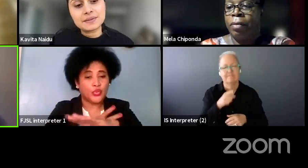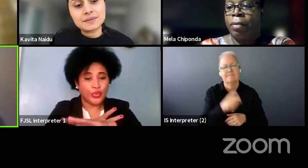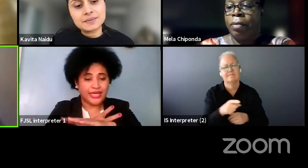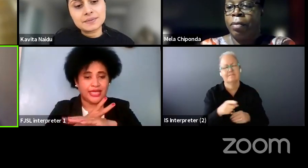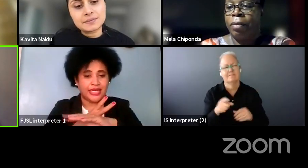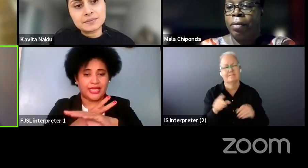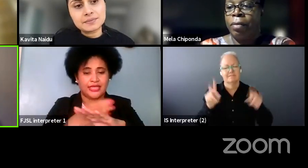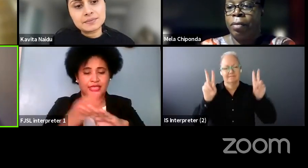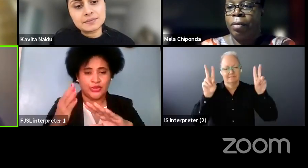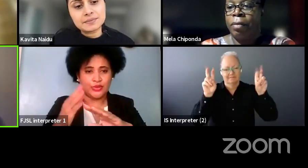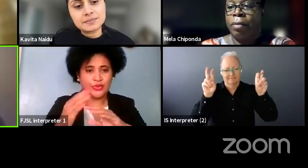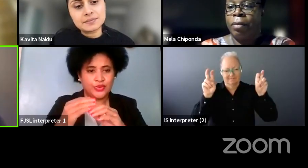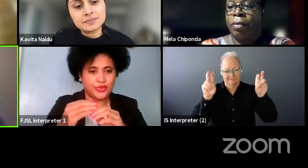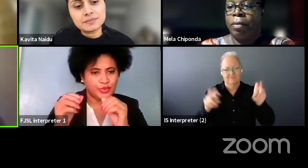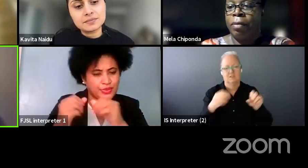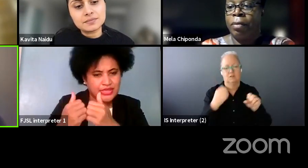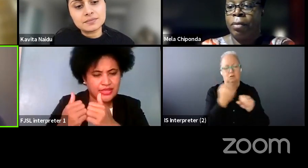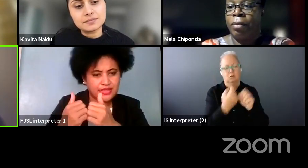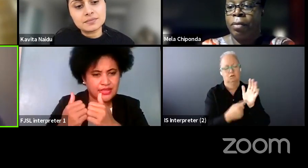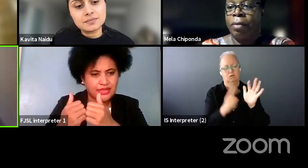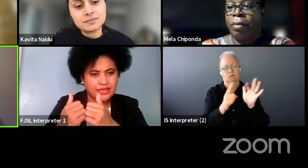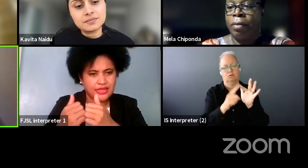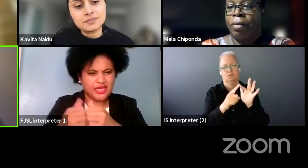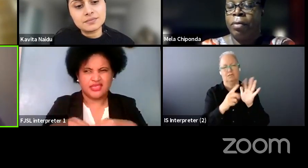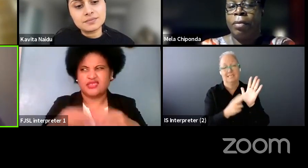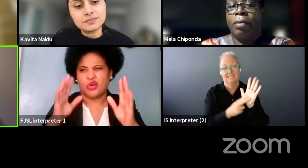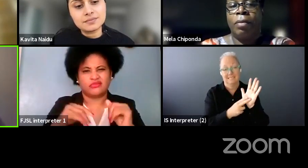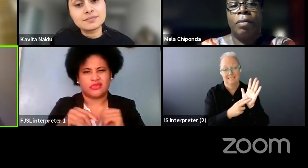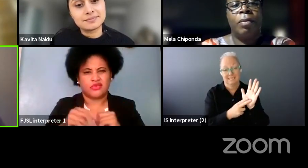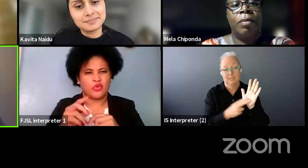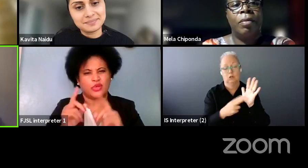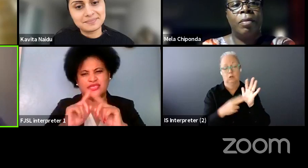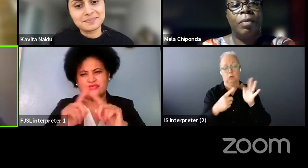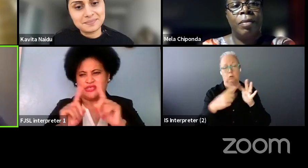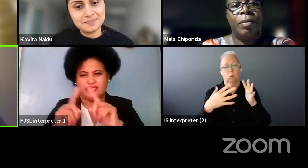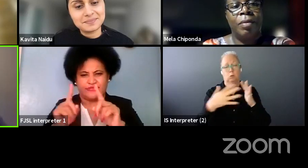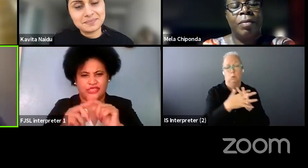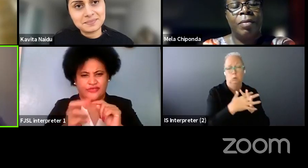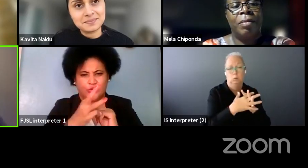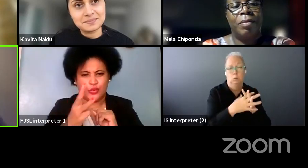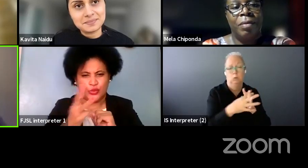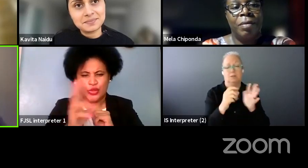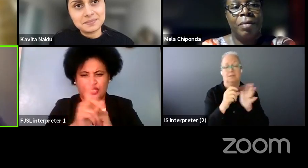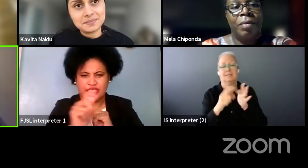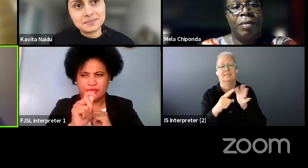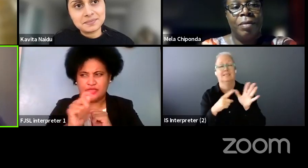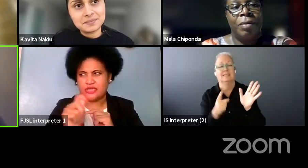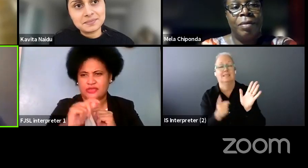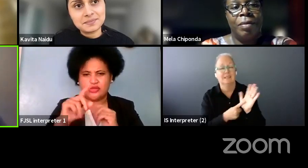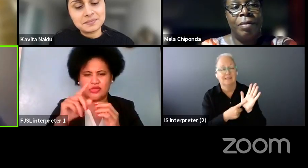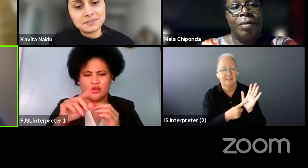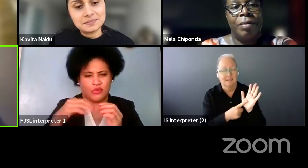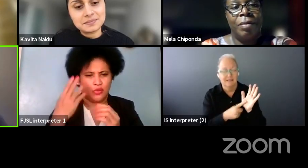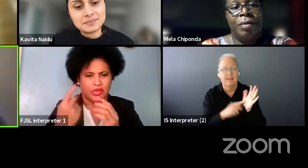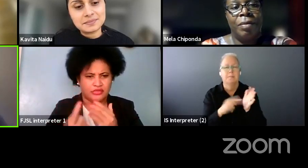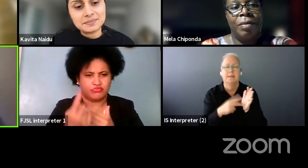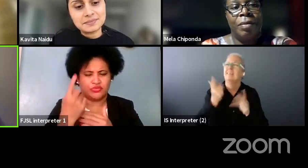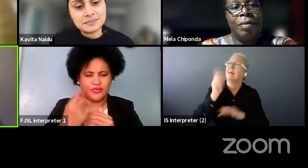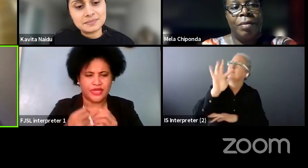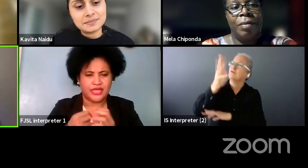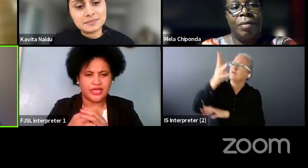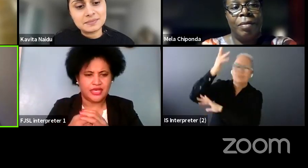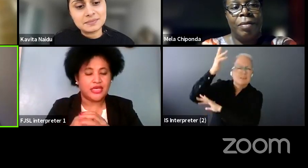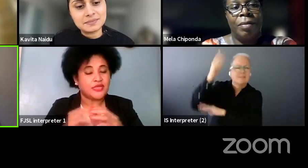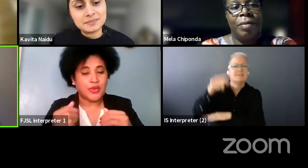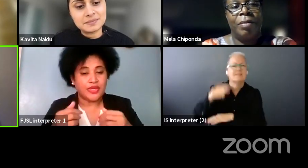also need to be wary about all these terms that are always thrown up at us. And I think it's really good, Priyanthi, that you raised